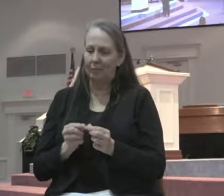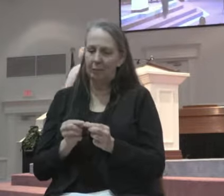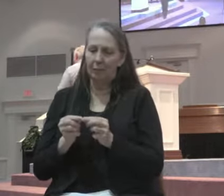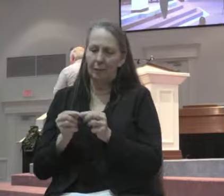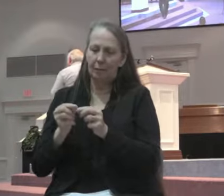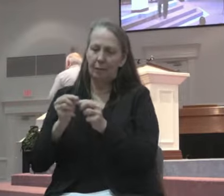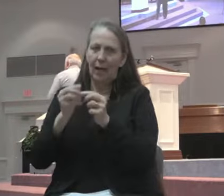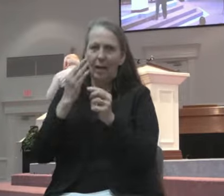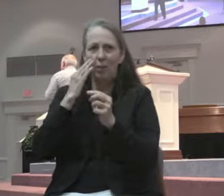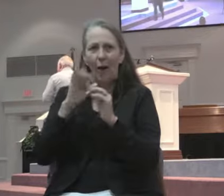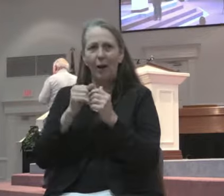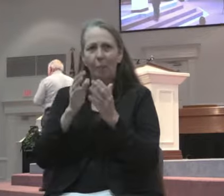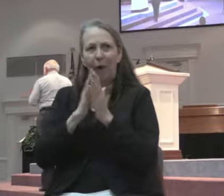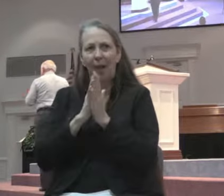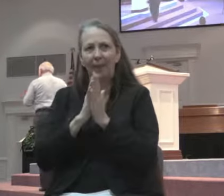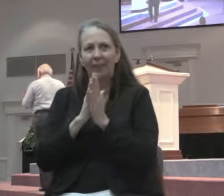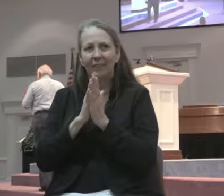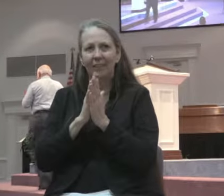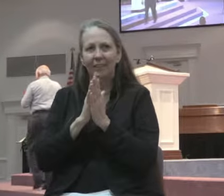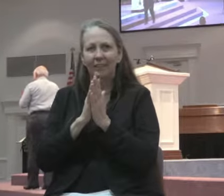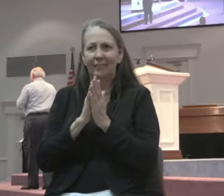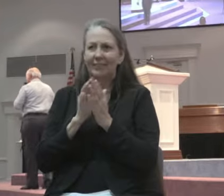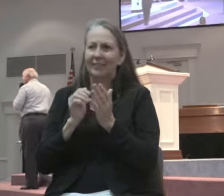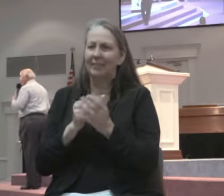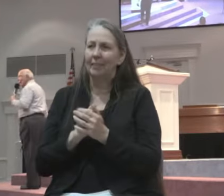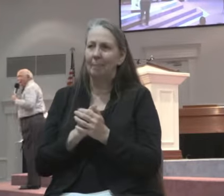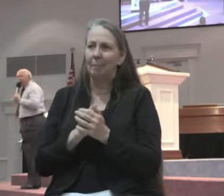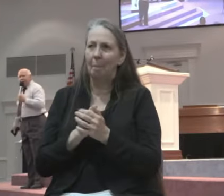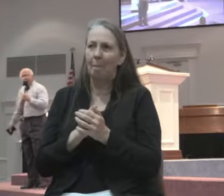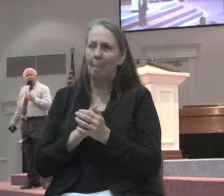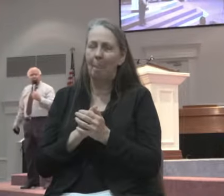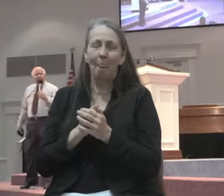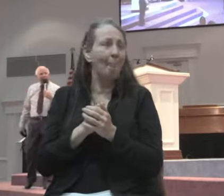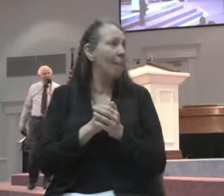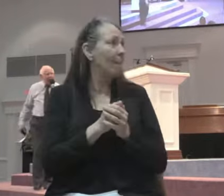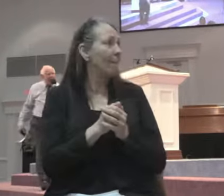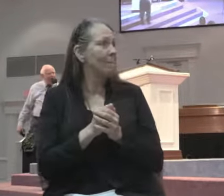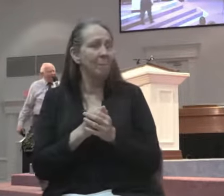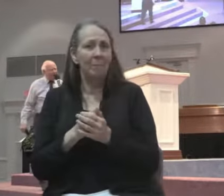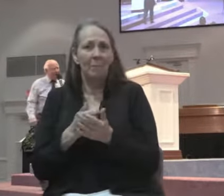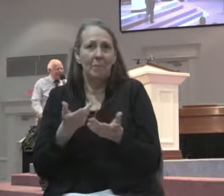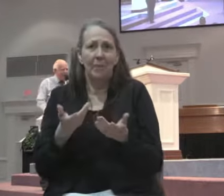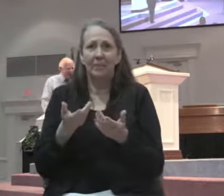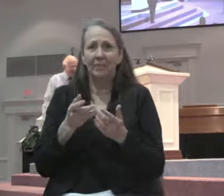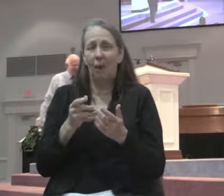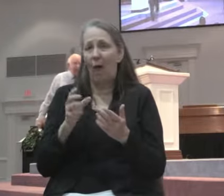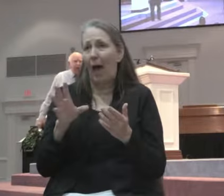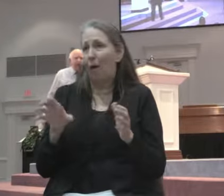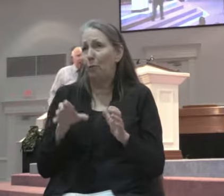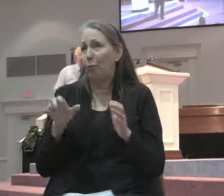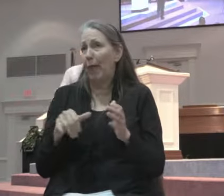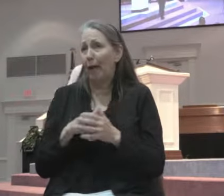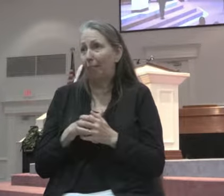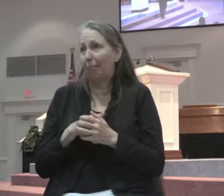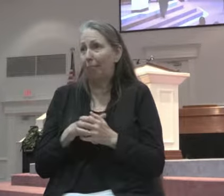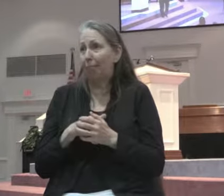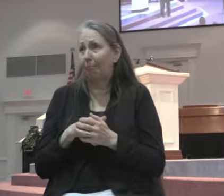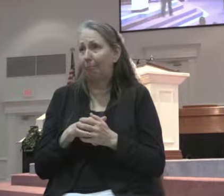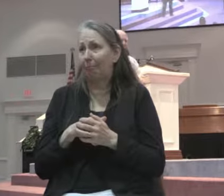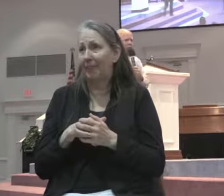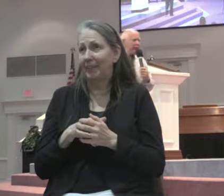I knew how to pray off of a rosary. You know, and I did that, praise God. I did